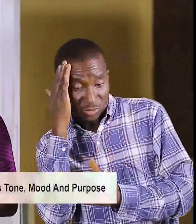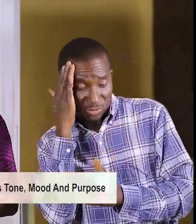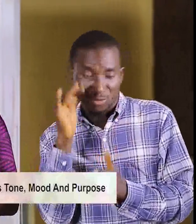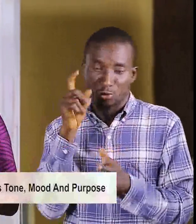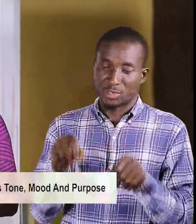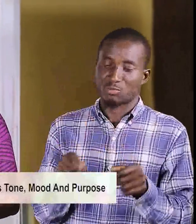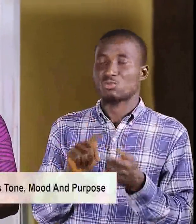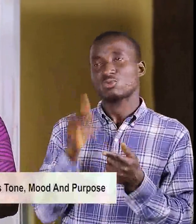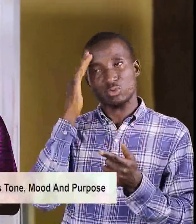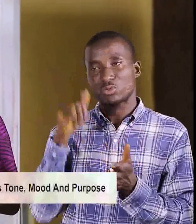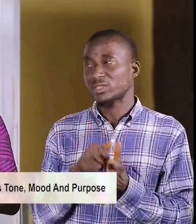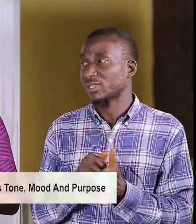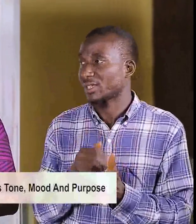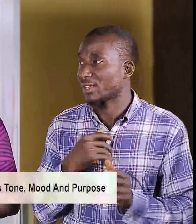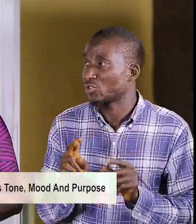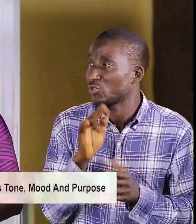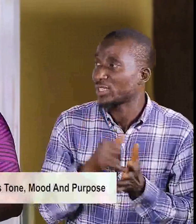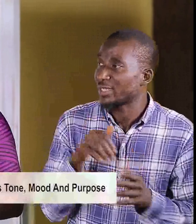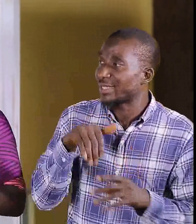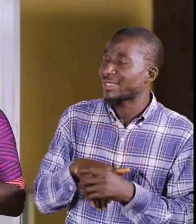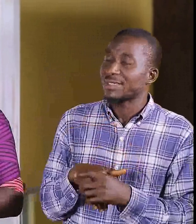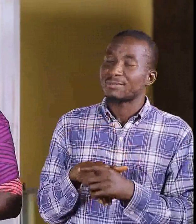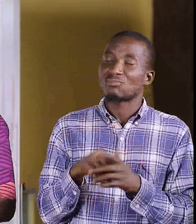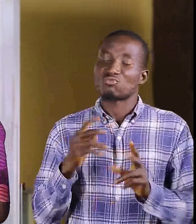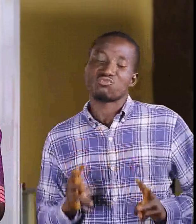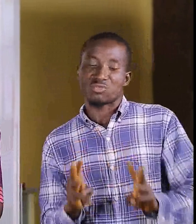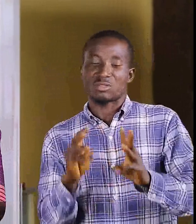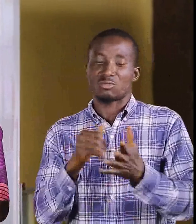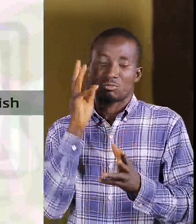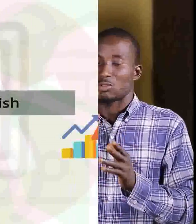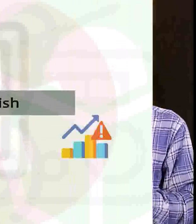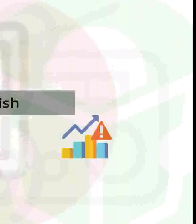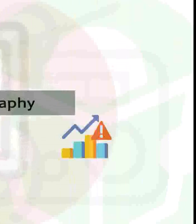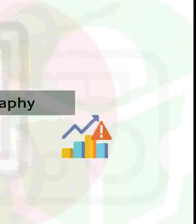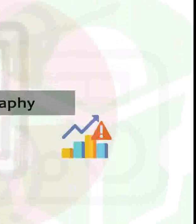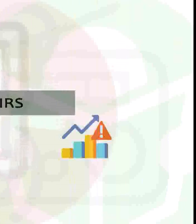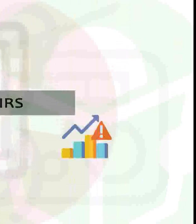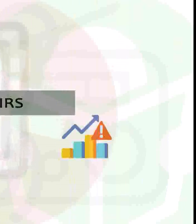should be able to identify it and use it in context accordingly.